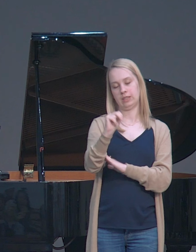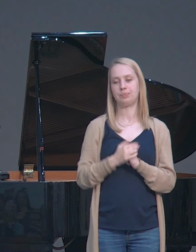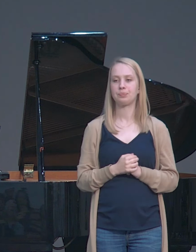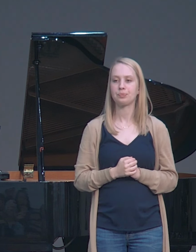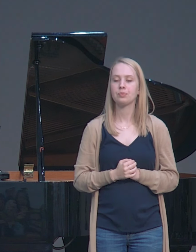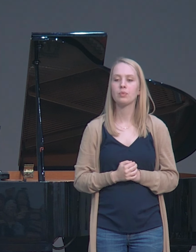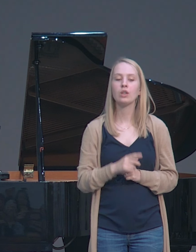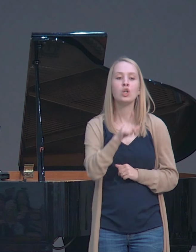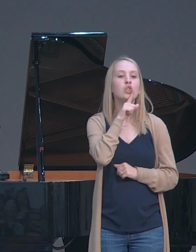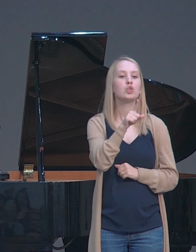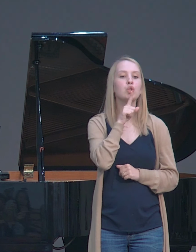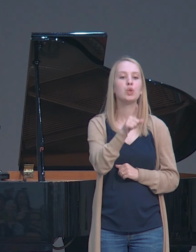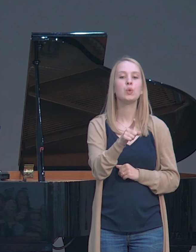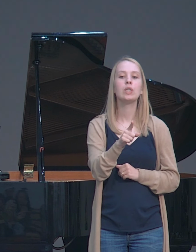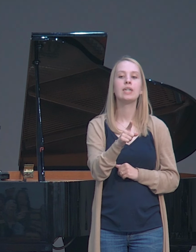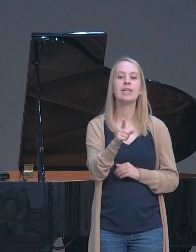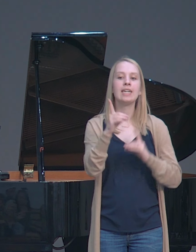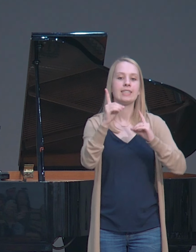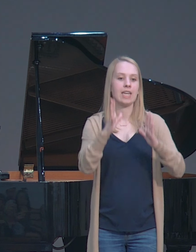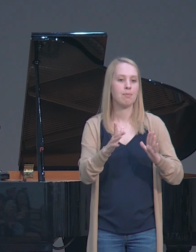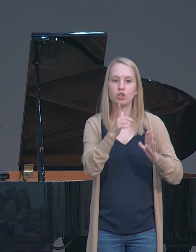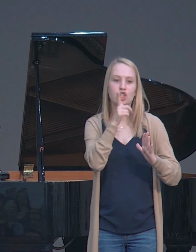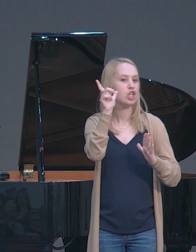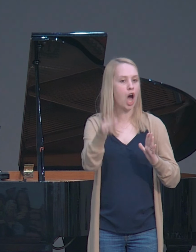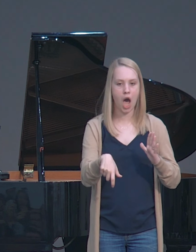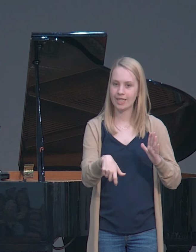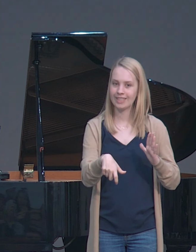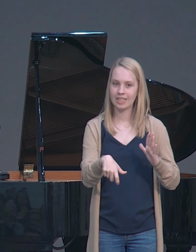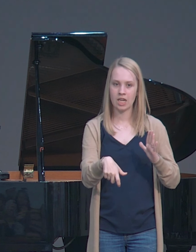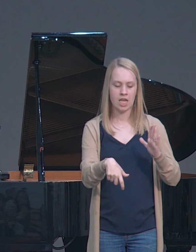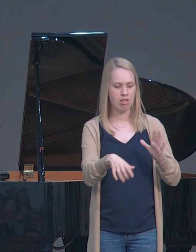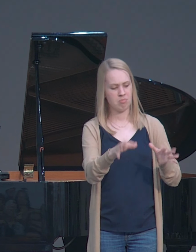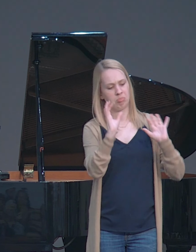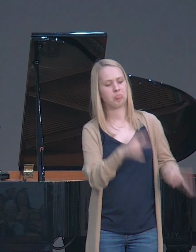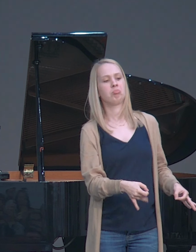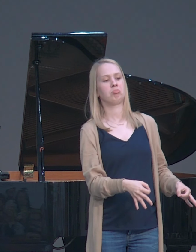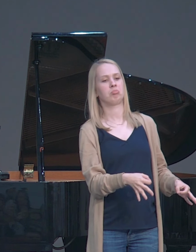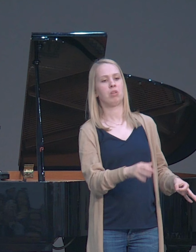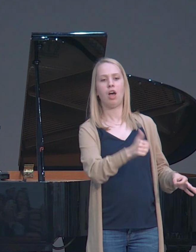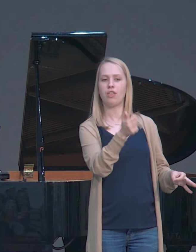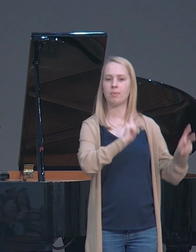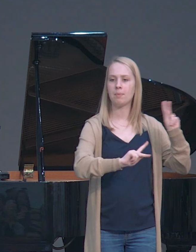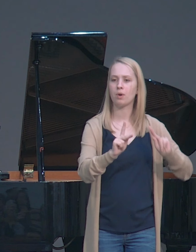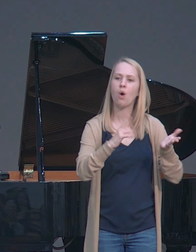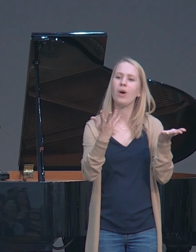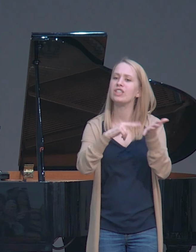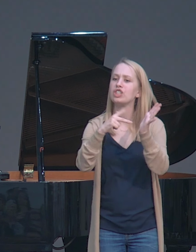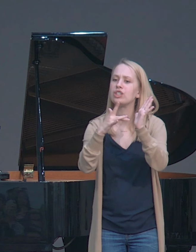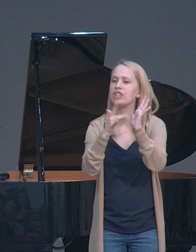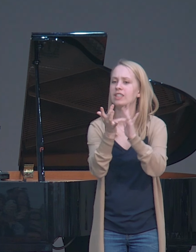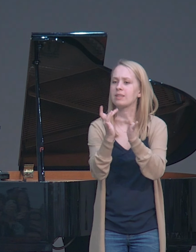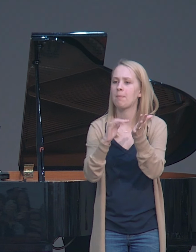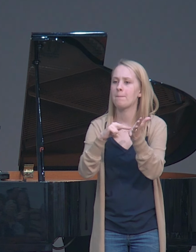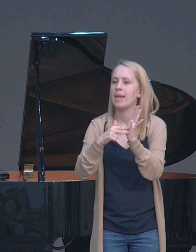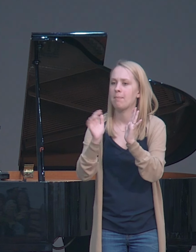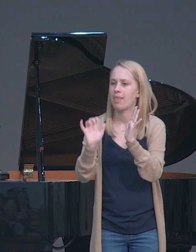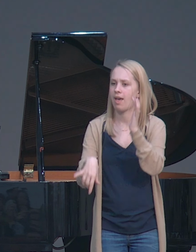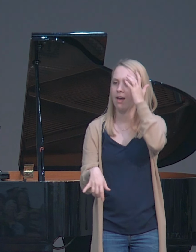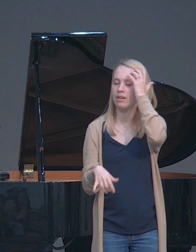True disciples are not to condemn others. Well, what does Jesus mean by commanding us not to condemn others? What does that mean in plain